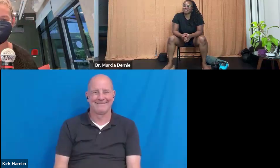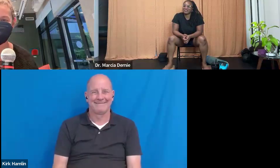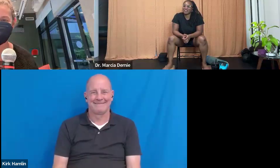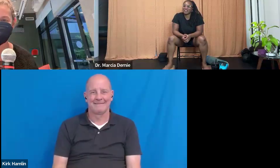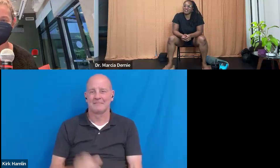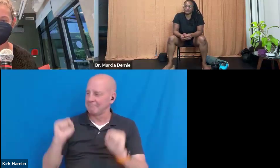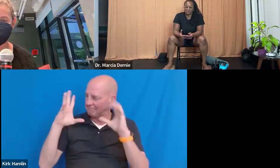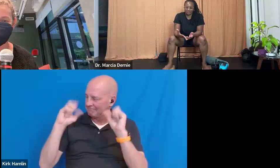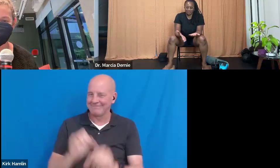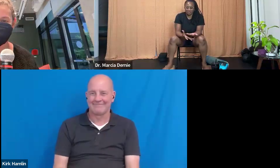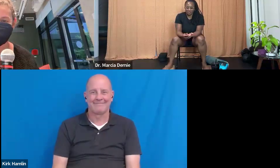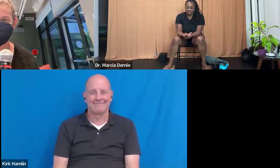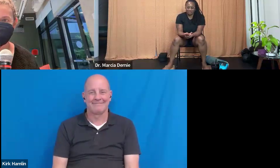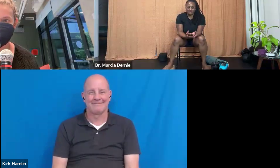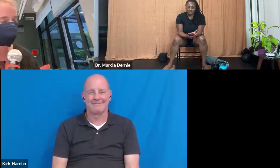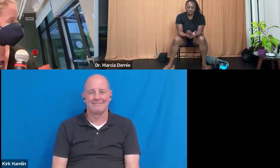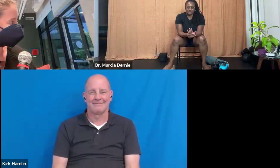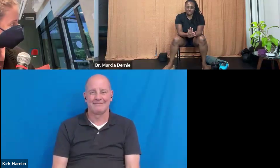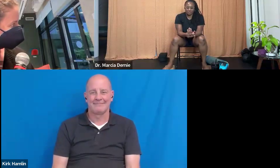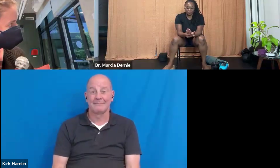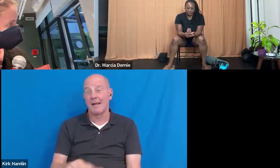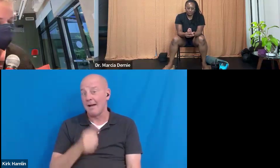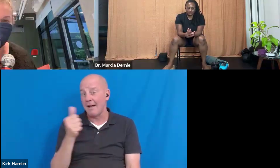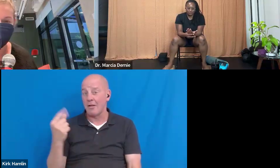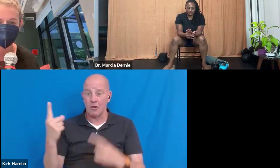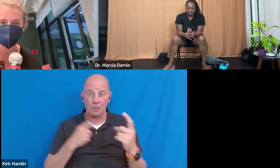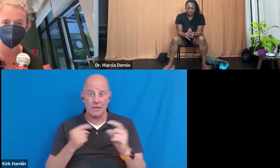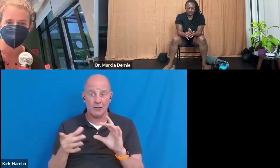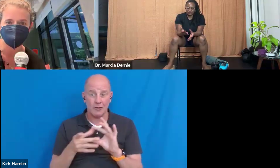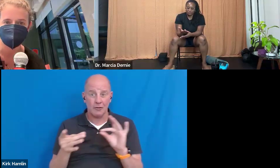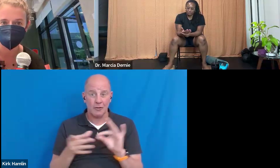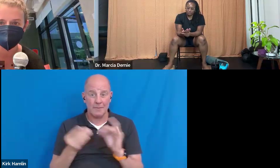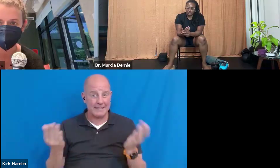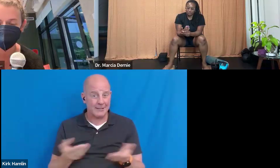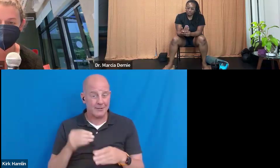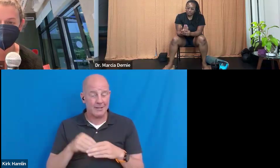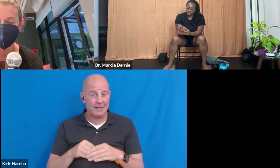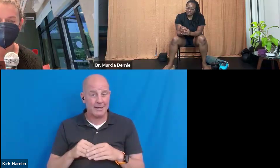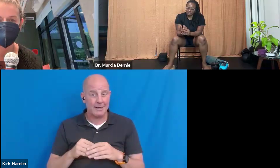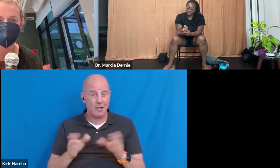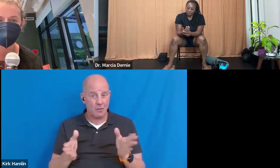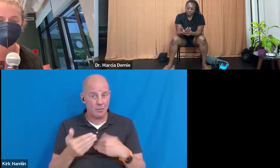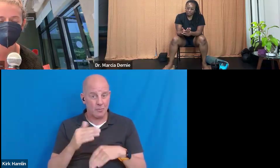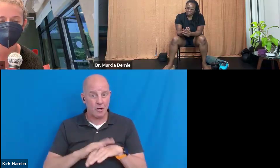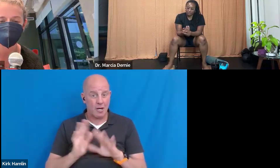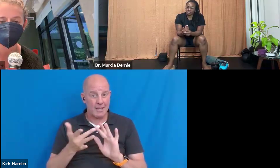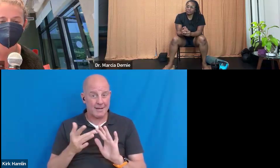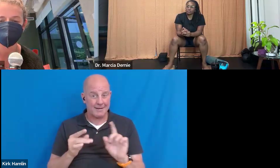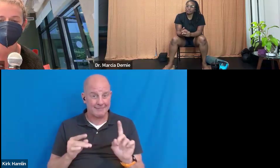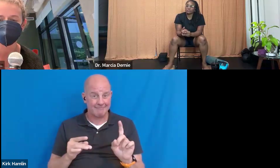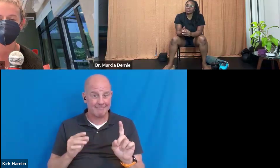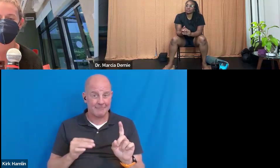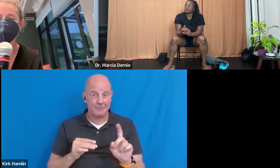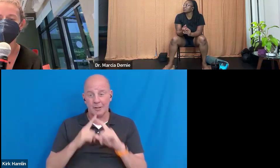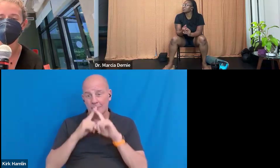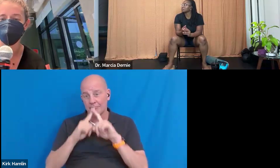Awesome. Very awesome. Any other questions or comments in the room or virtual room? You can come off mute, you can